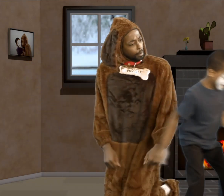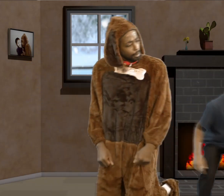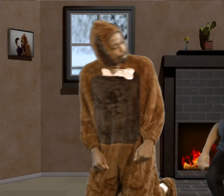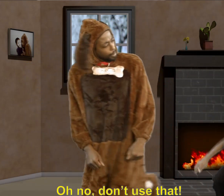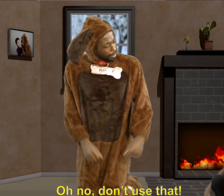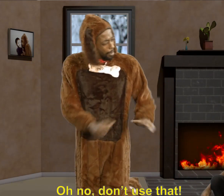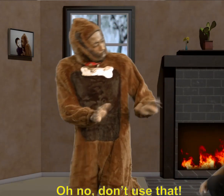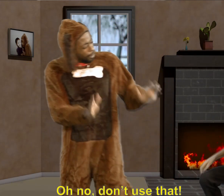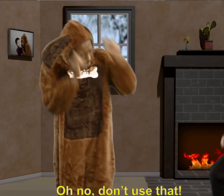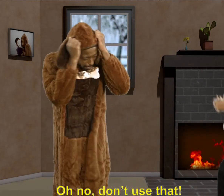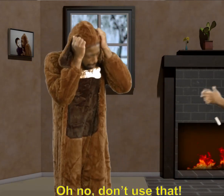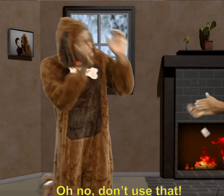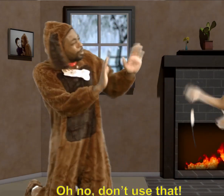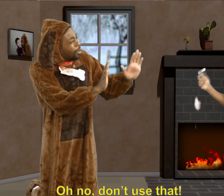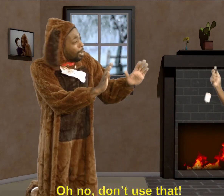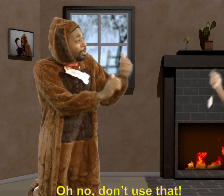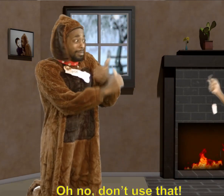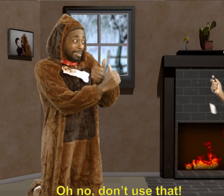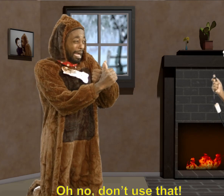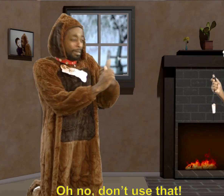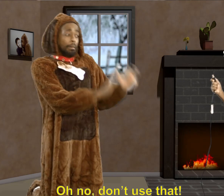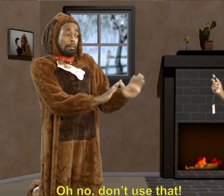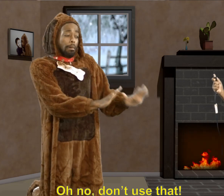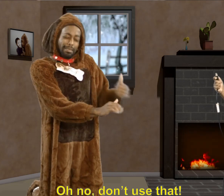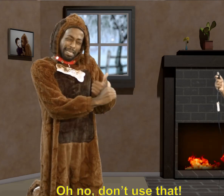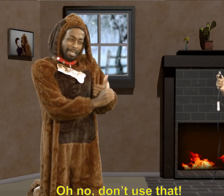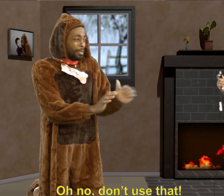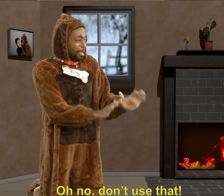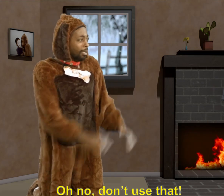Oh no, don't use that. It's dangerous. Be careful.